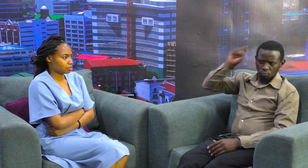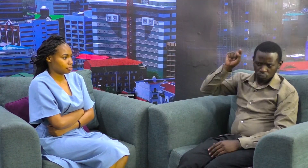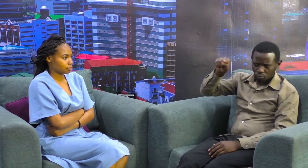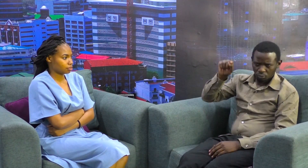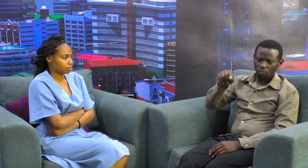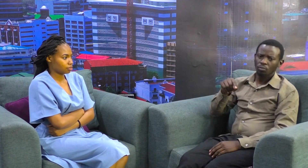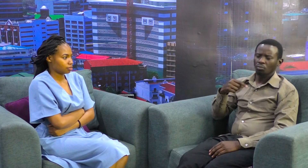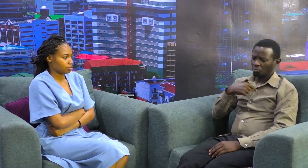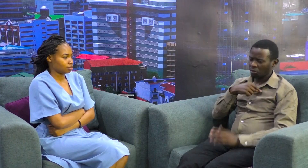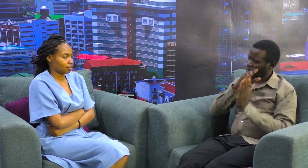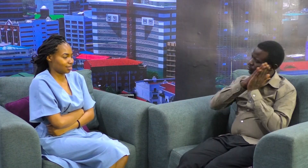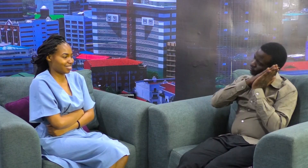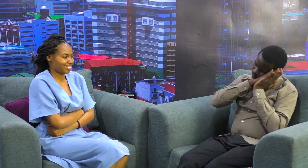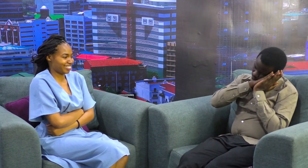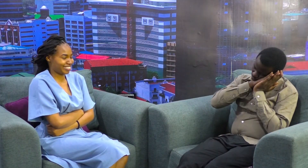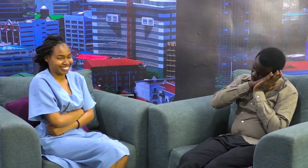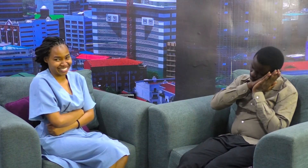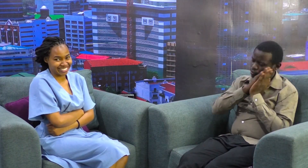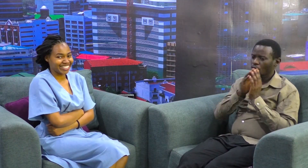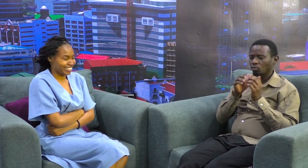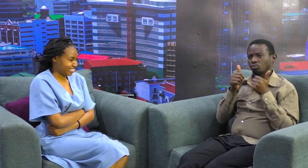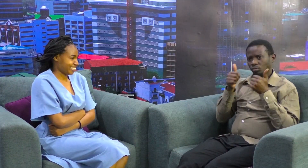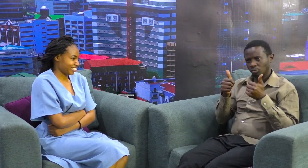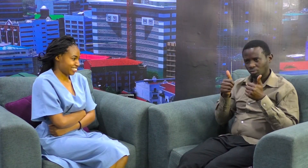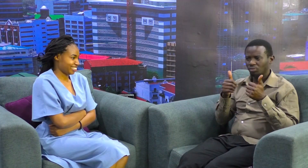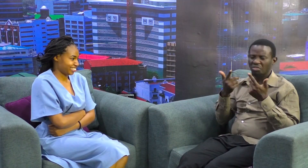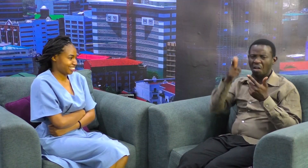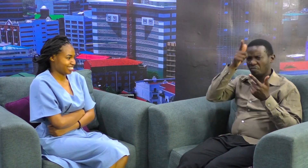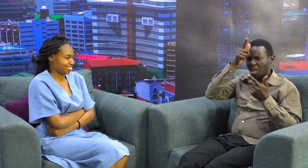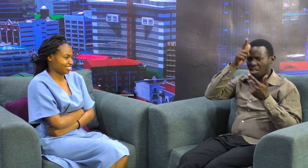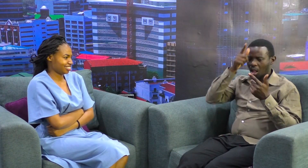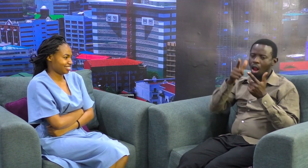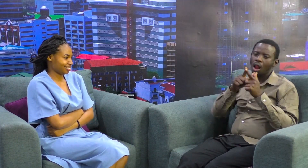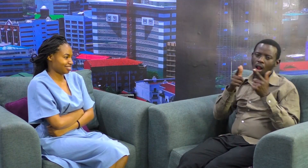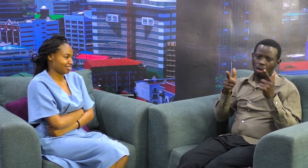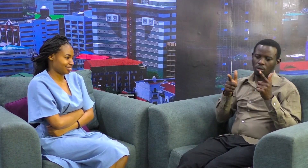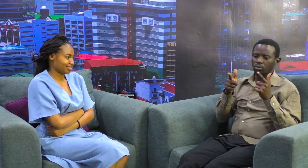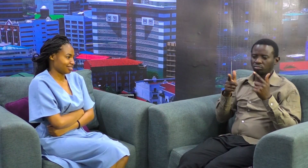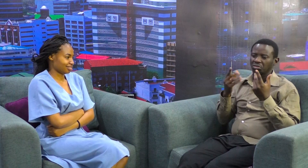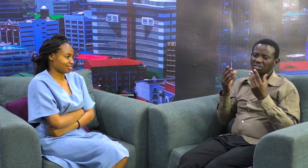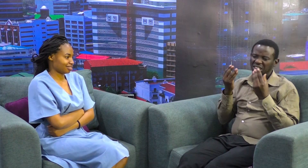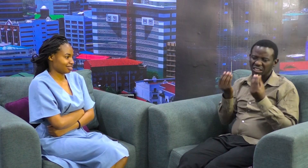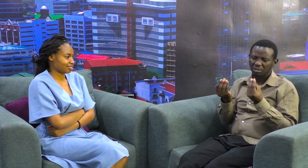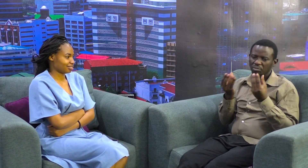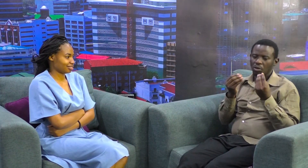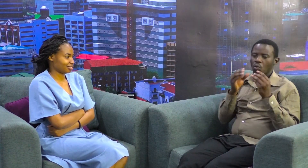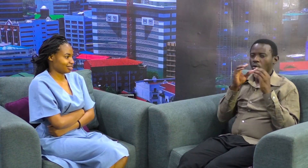village way. Like me, I'm going to the village of me, I'm going to sleep, so are you okay? In those villages language,